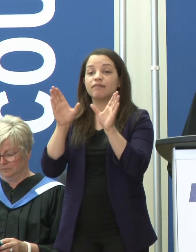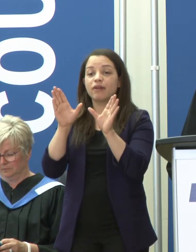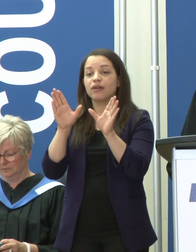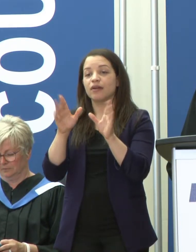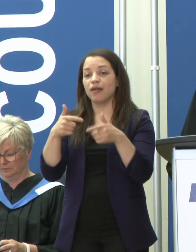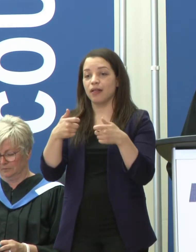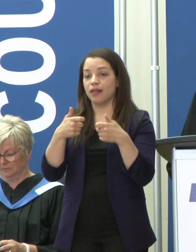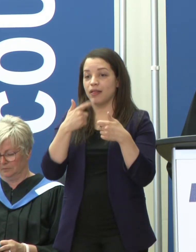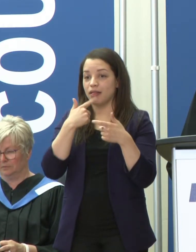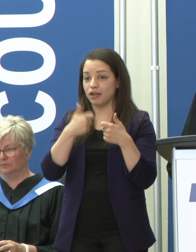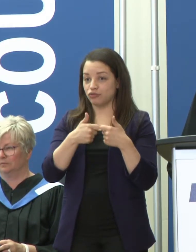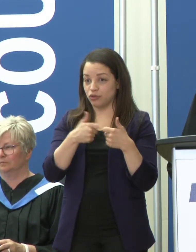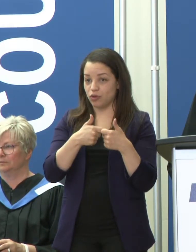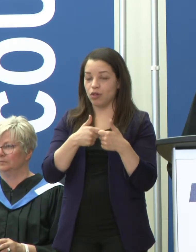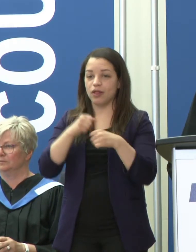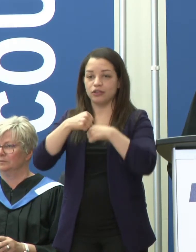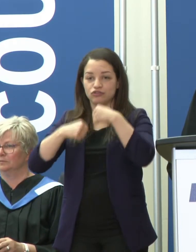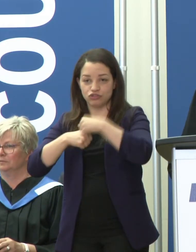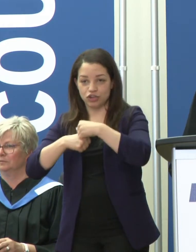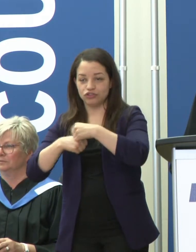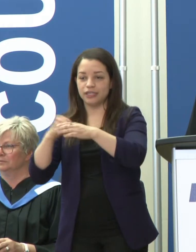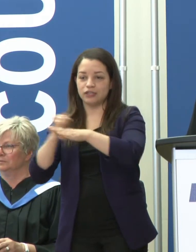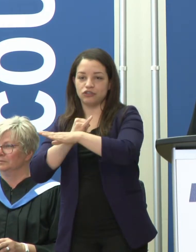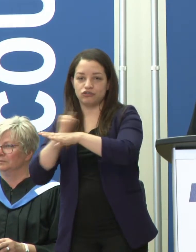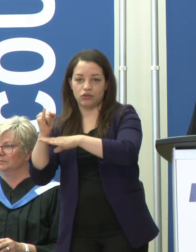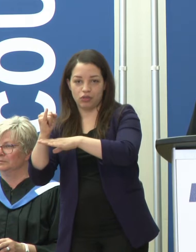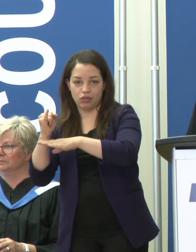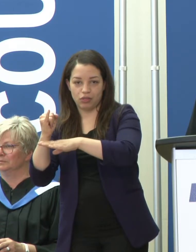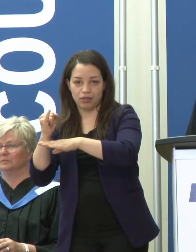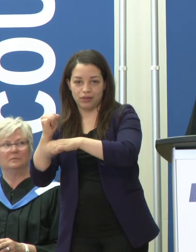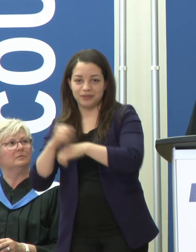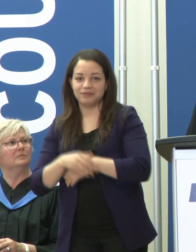Electrical, Construction, and Industrial,